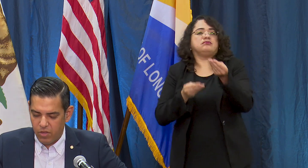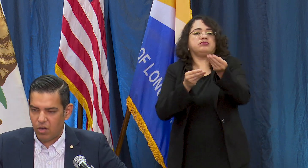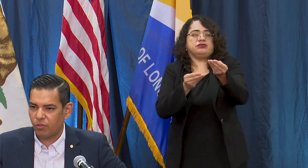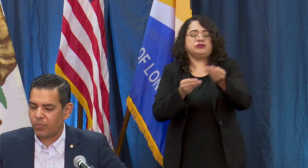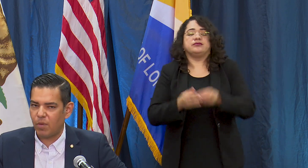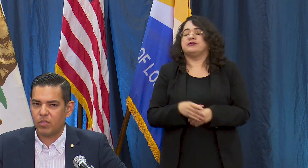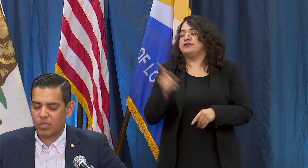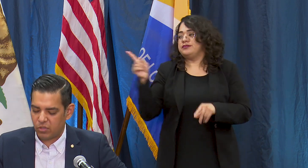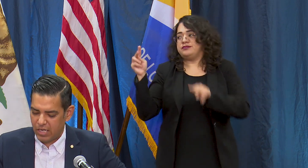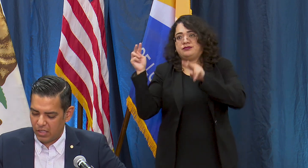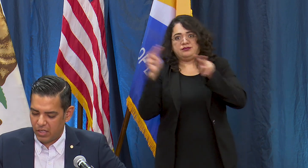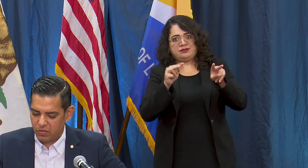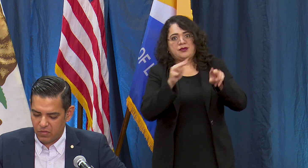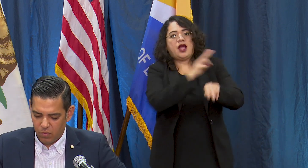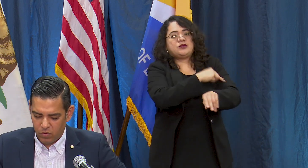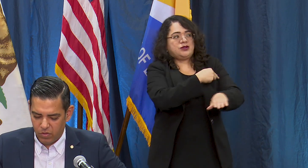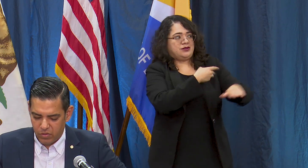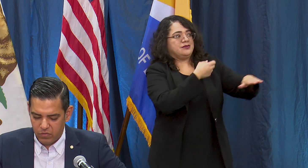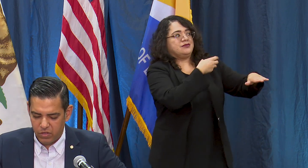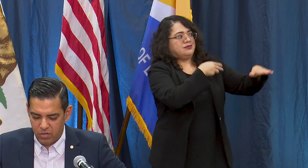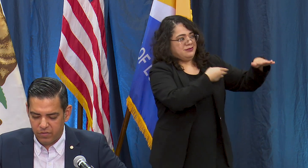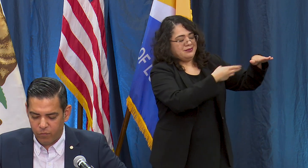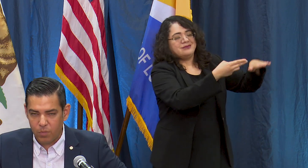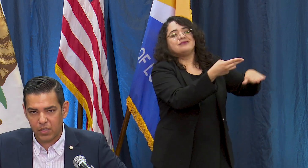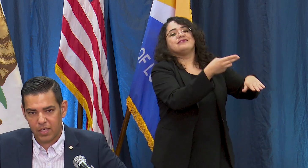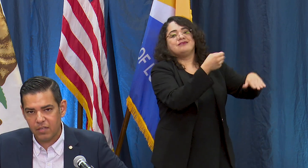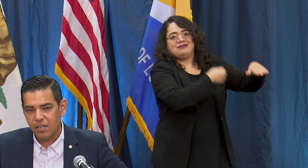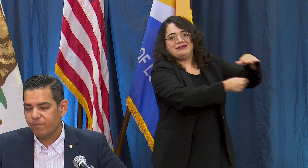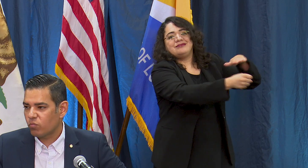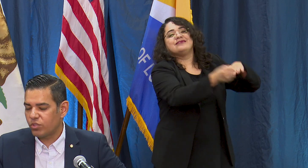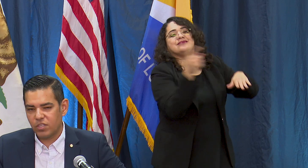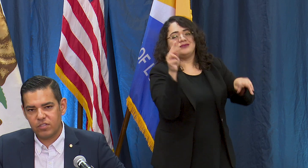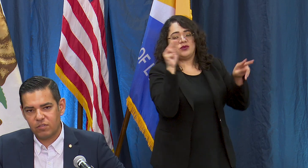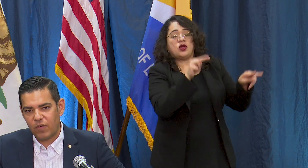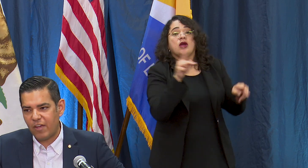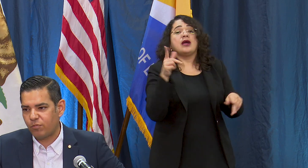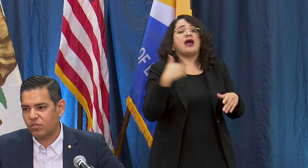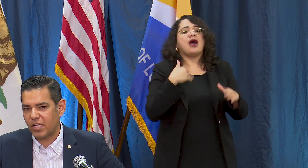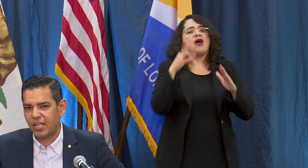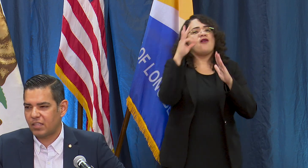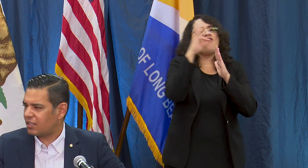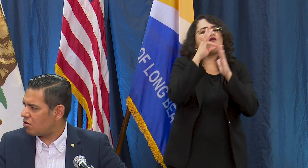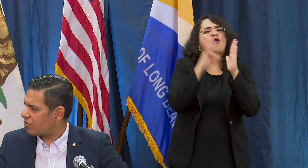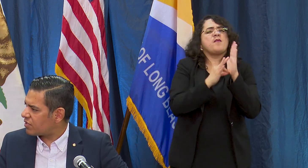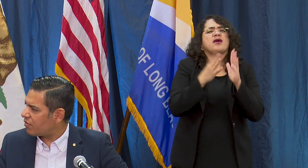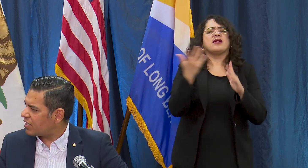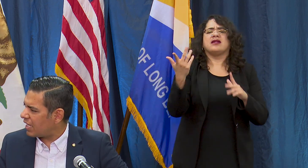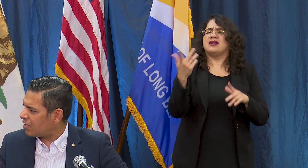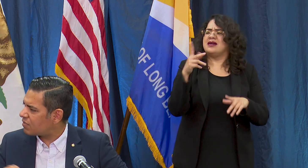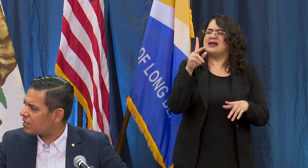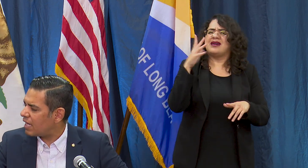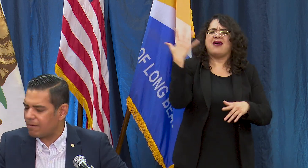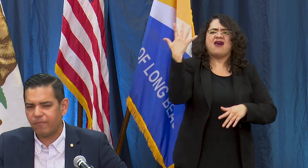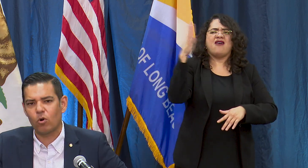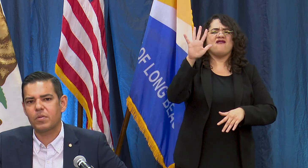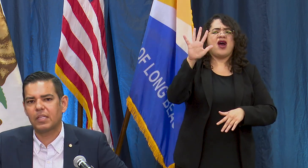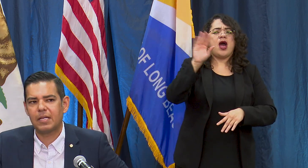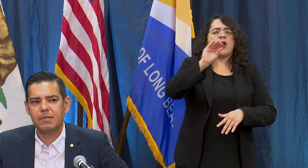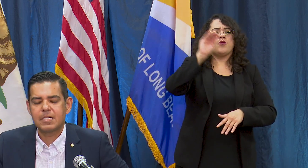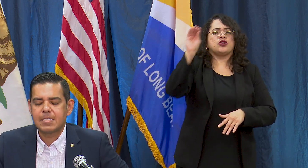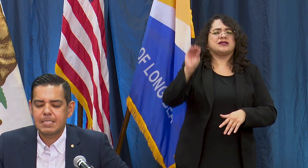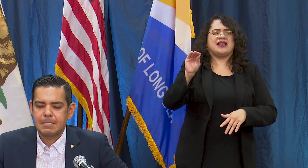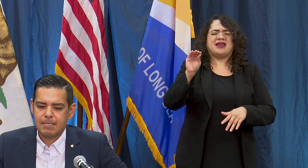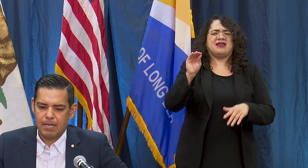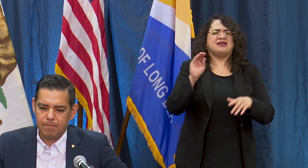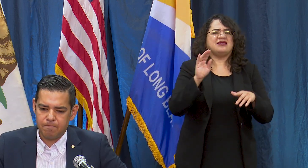I know that our health department director, Kelly, is, there is a formula, which is this 5%, I think it's over 7 days formula.